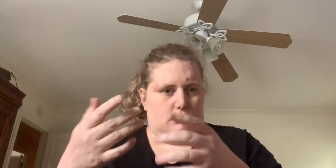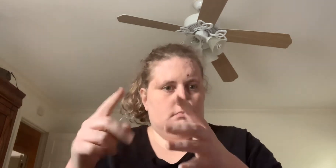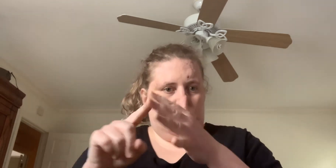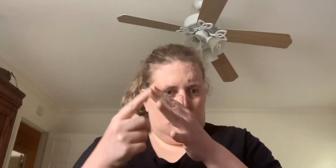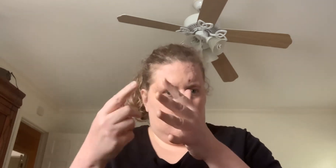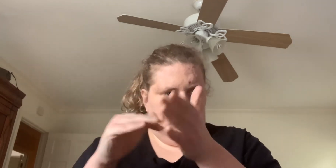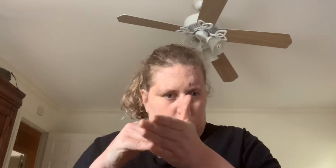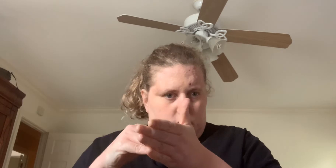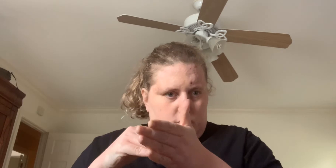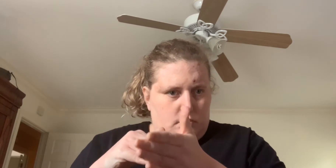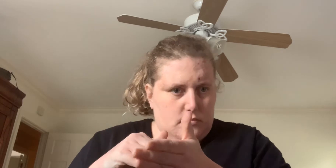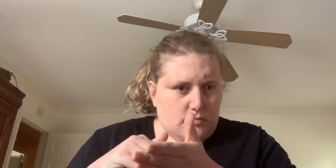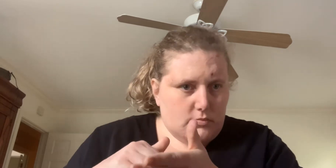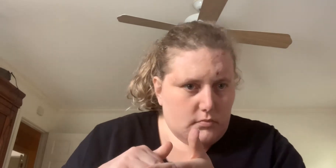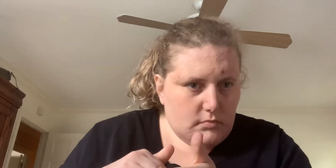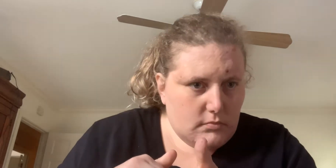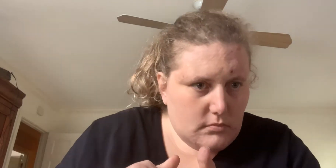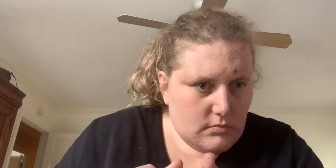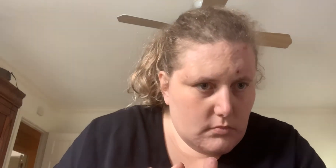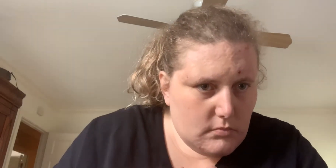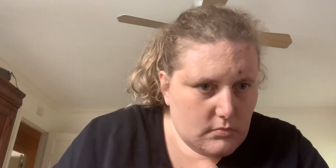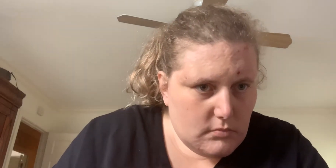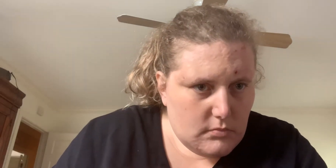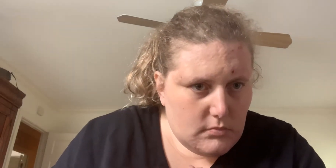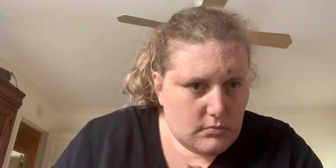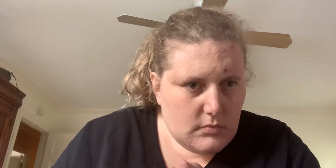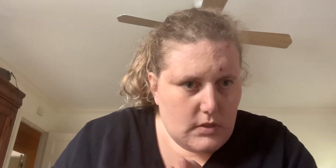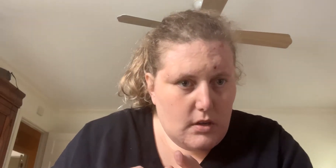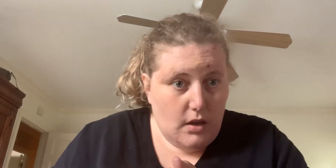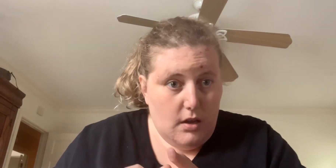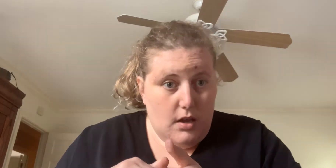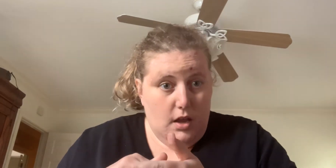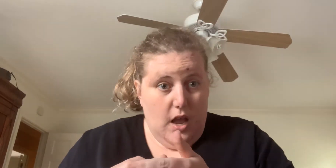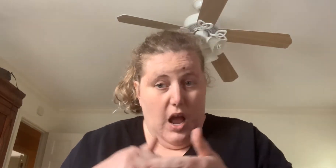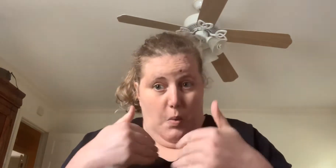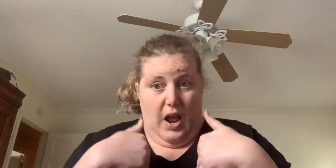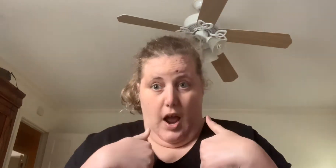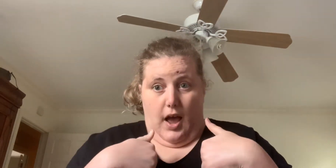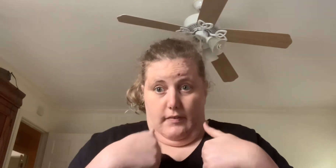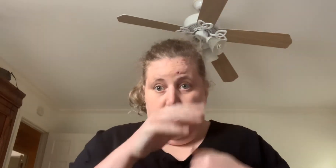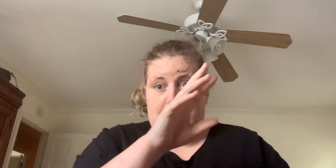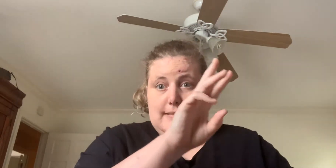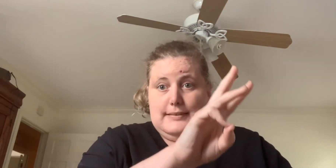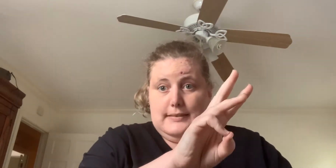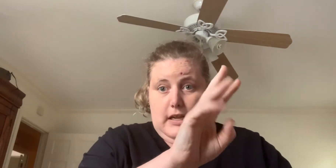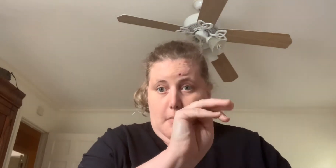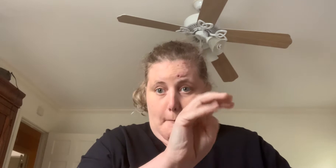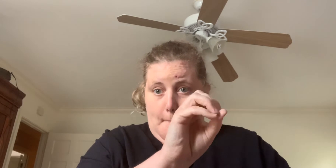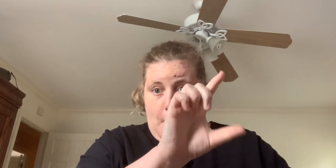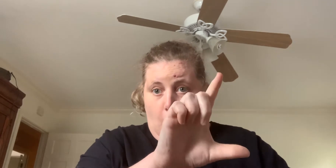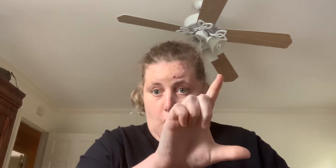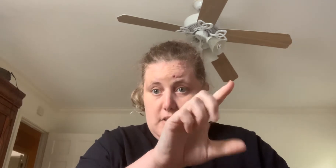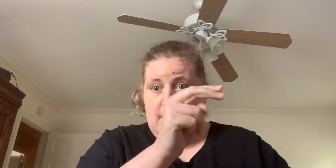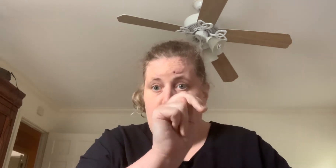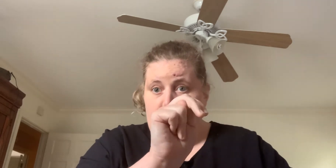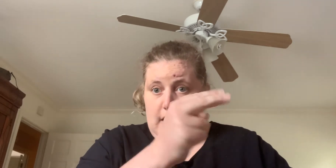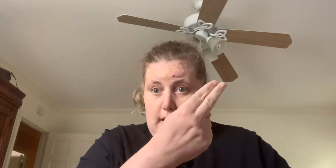Once again, we start with what's given. We're given 6 moles of NH3. We're going to multiply that by